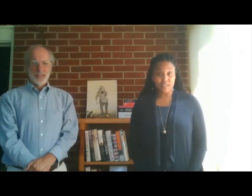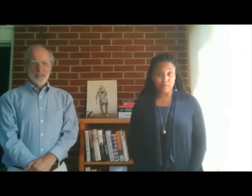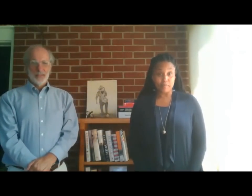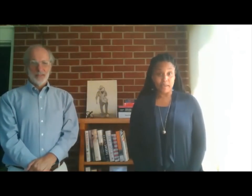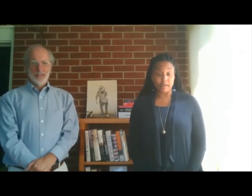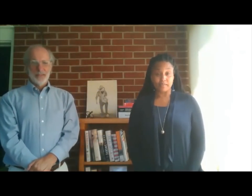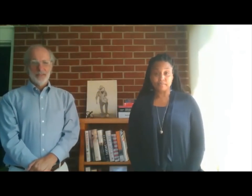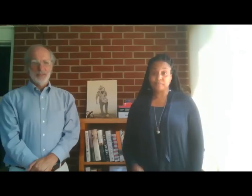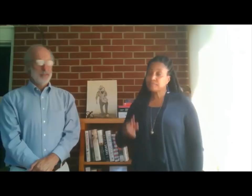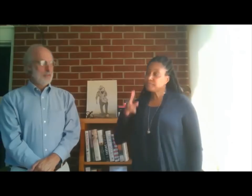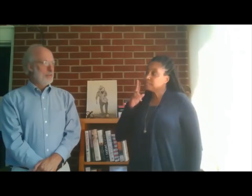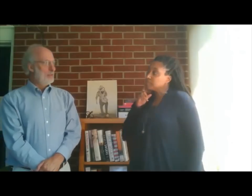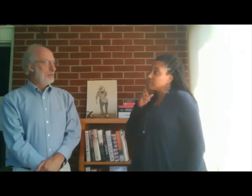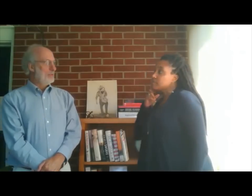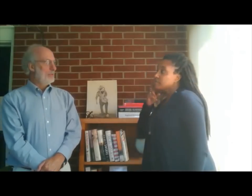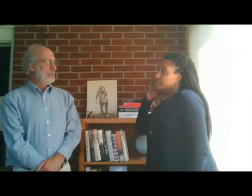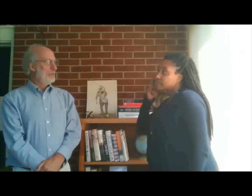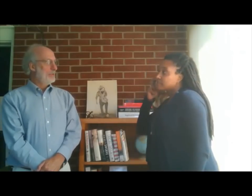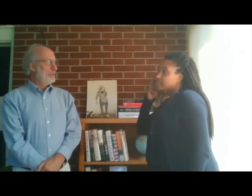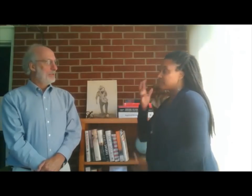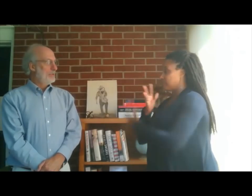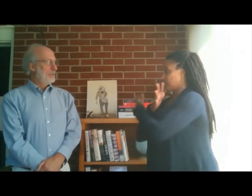Next is gummy bear.